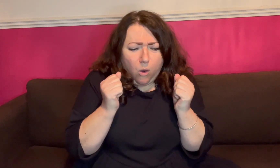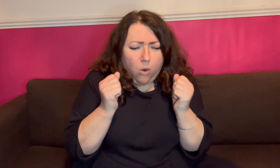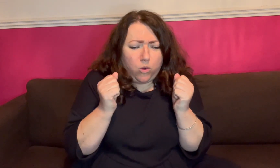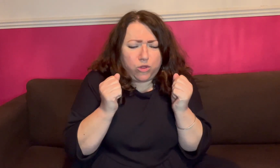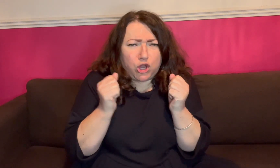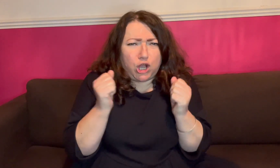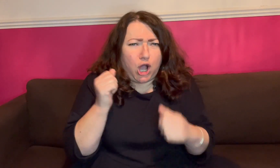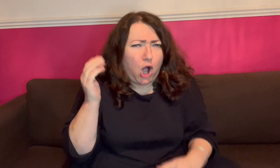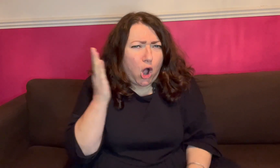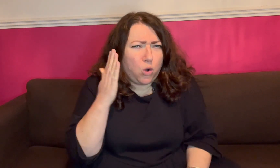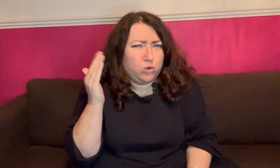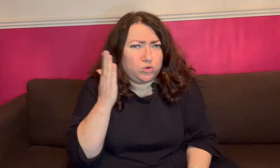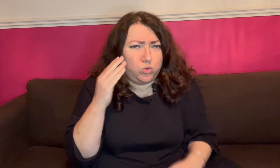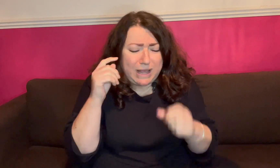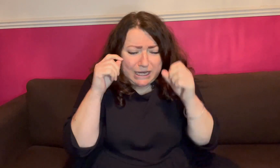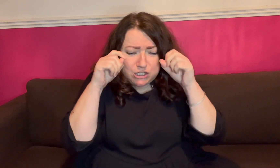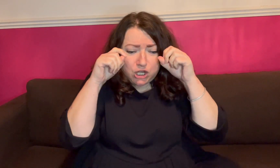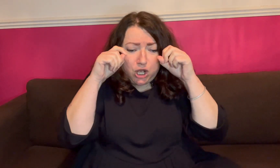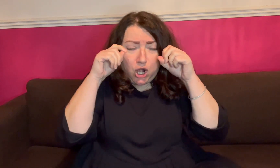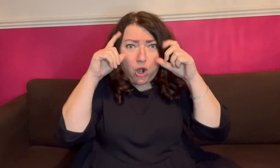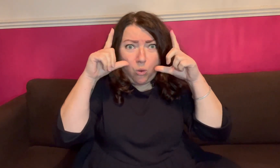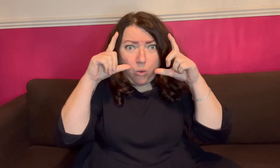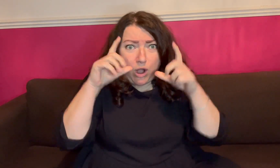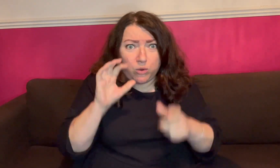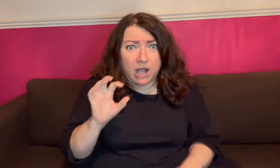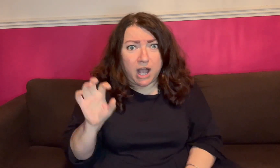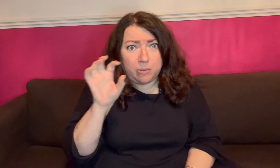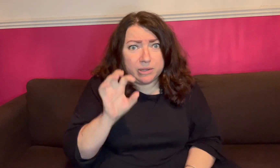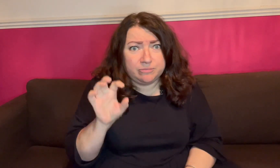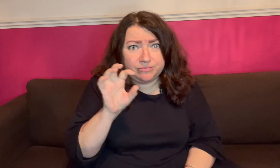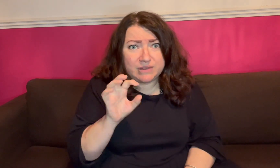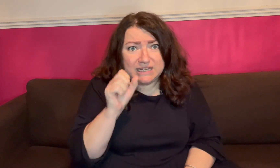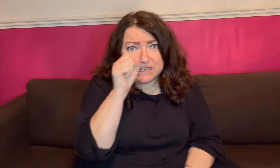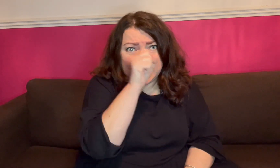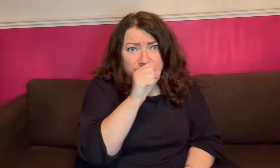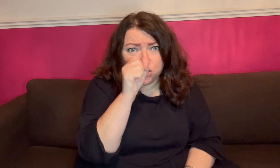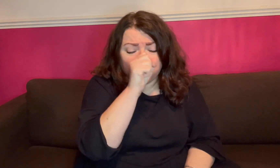Oh, the cold wind woke up little Hedgehog.